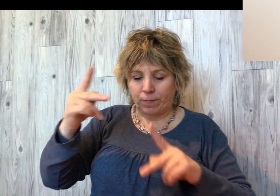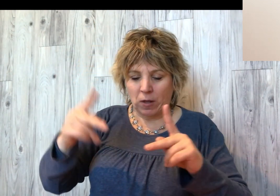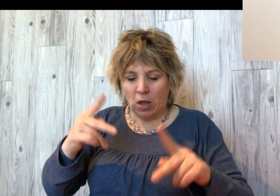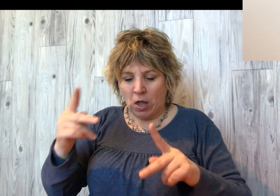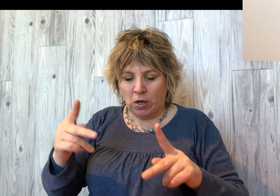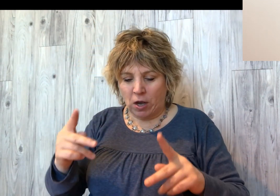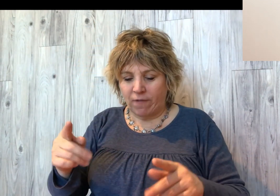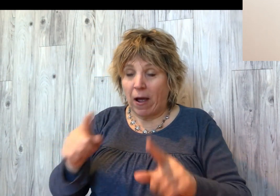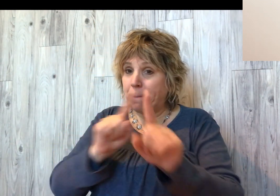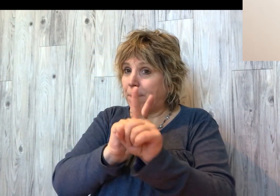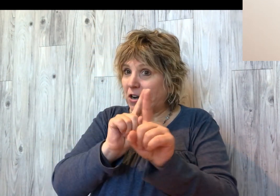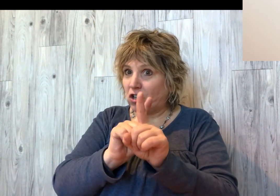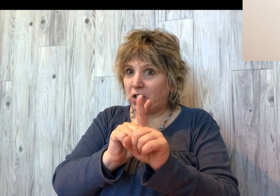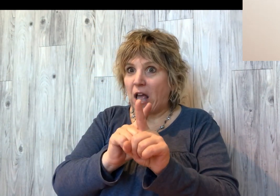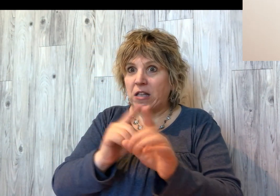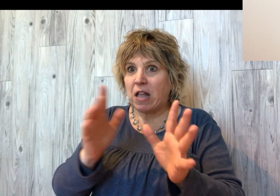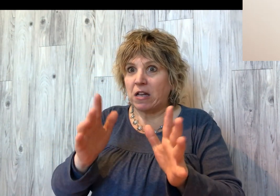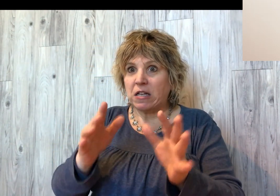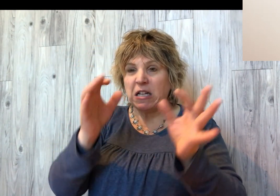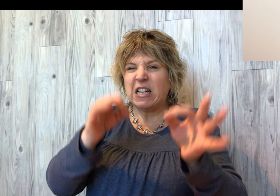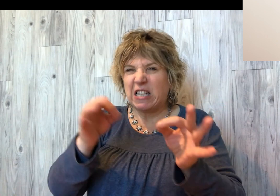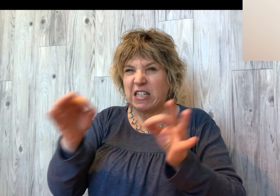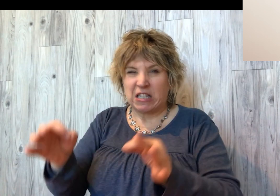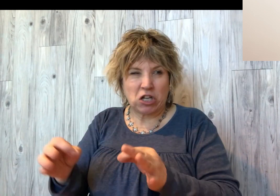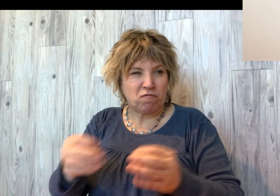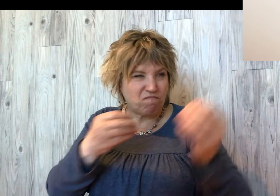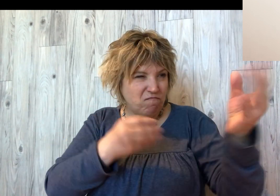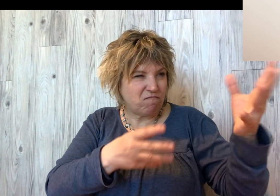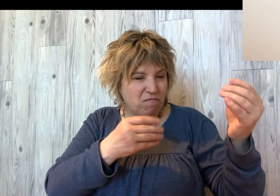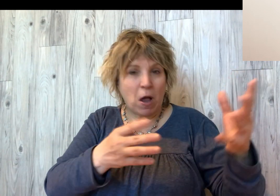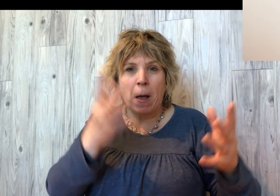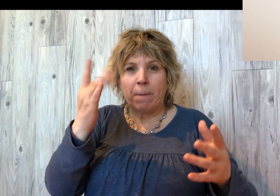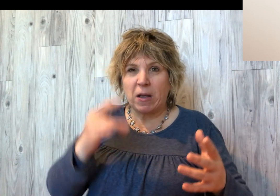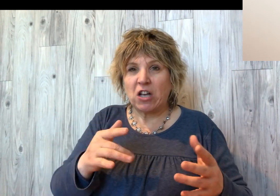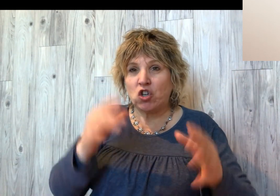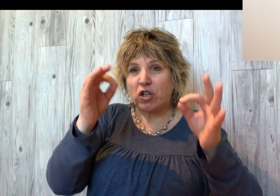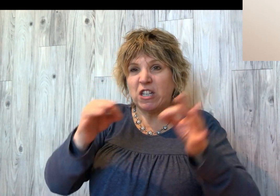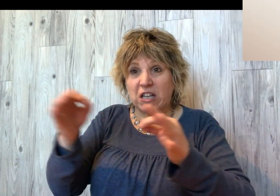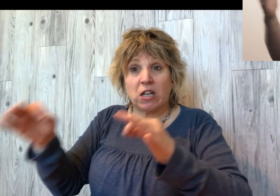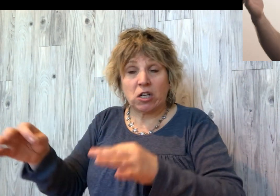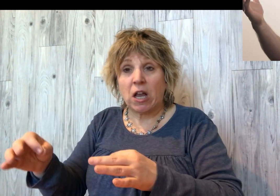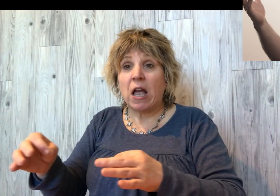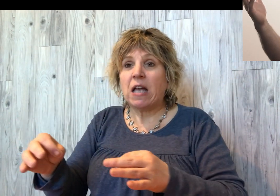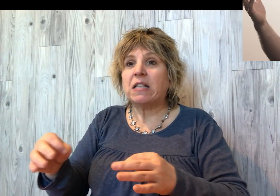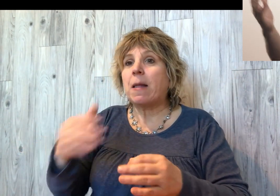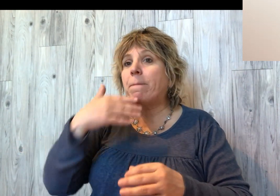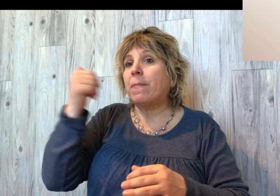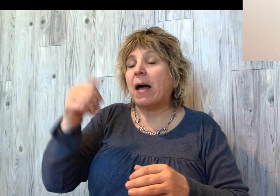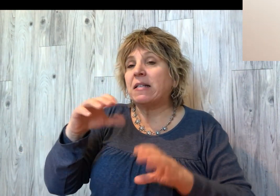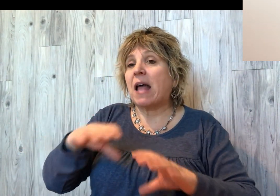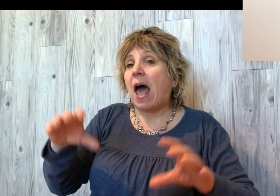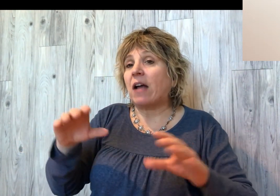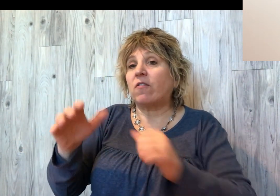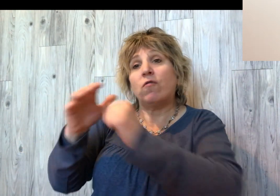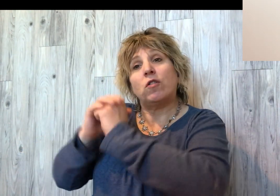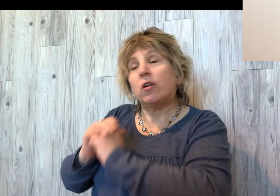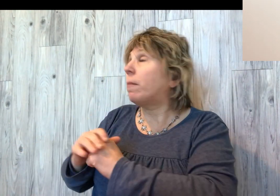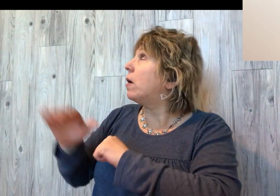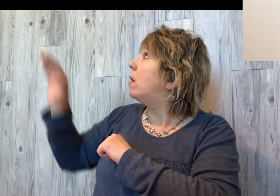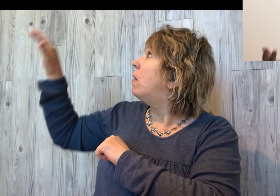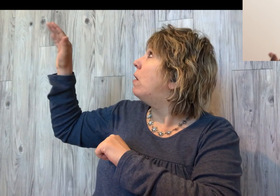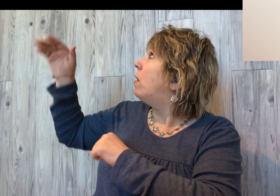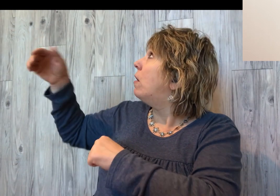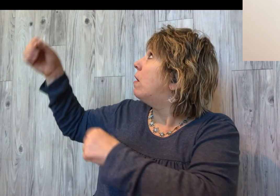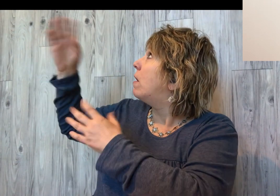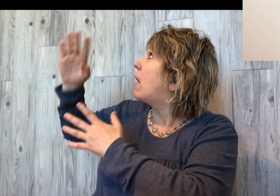find mentors in your life. You're going to go to them. You're going to run your decisions by them, because your decisions, your choices, are your greatest act of worship. You're going to run those decisions by God,